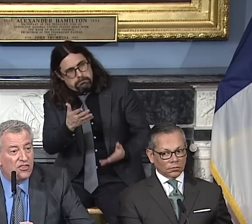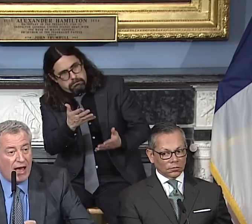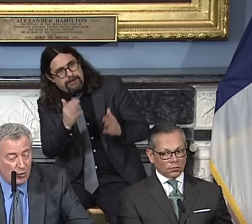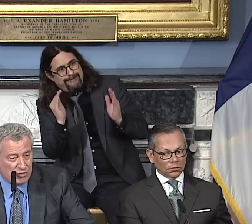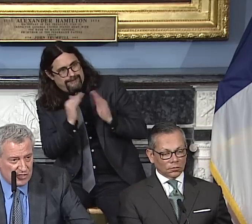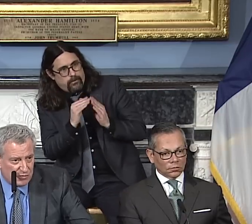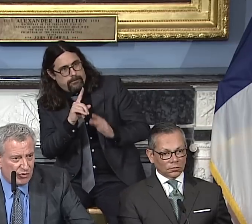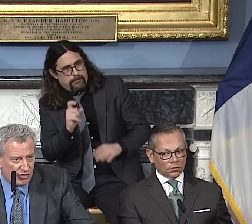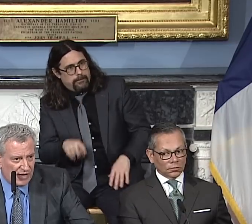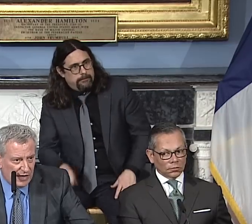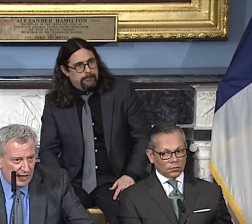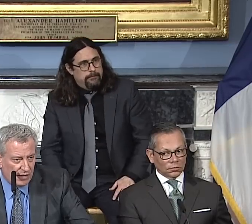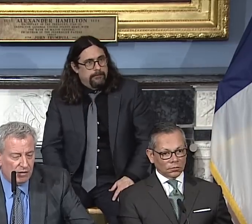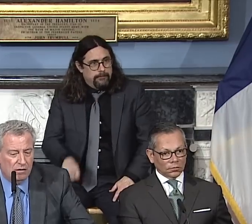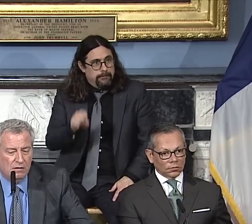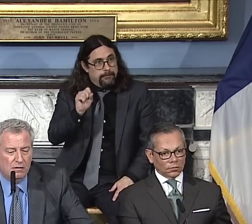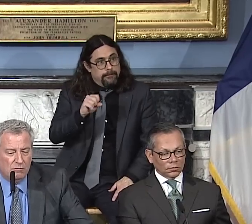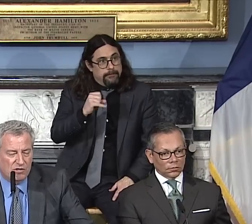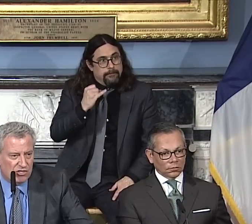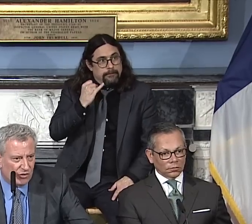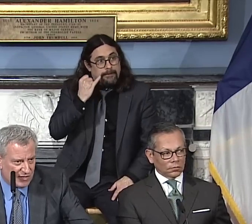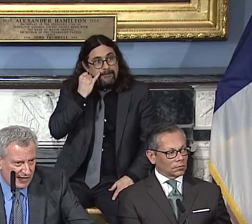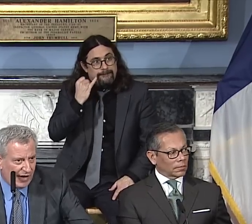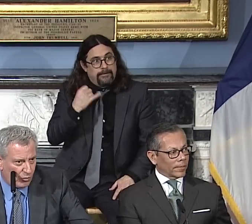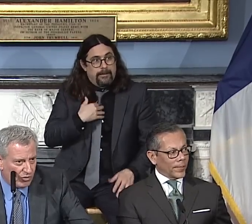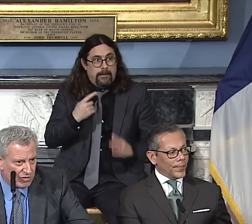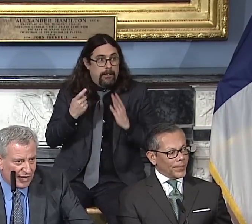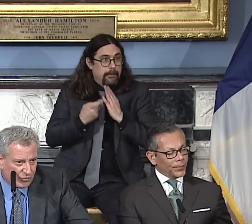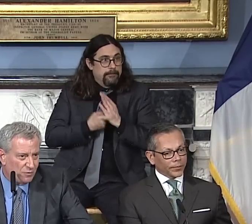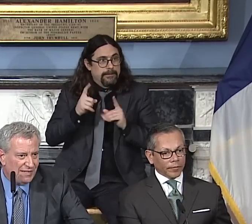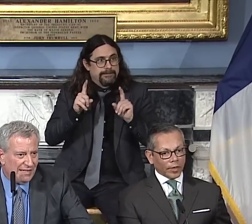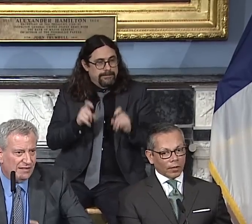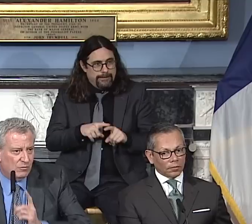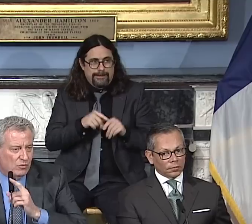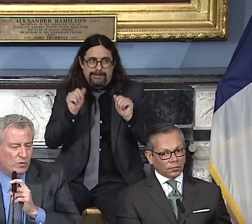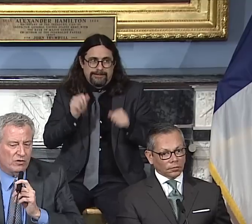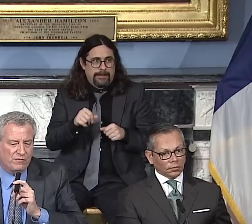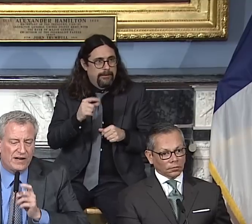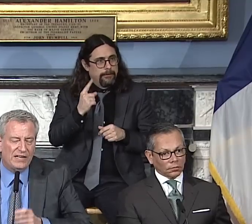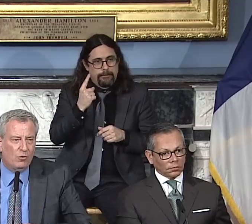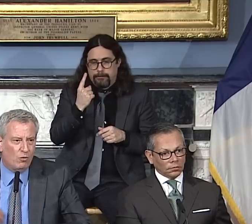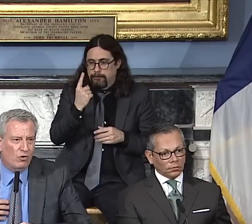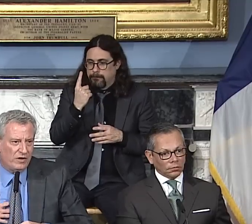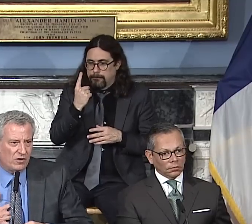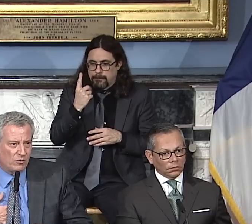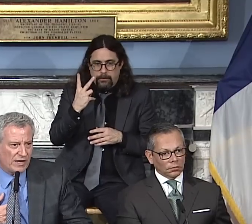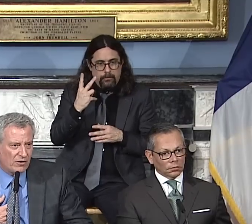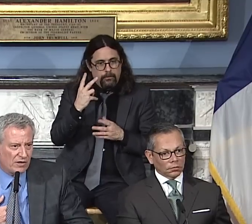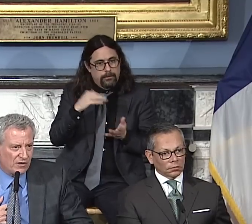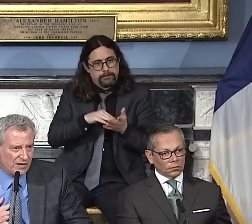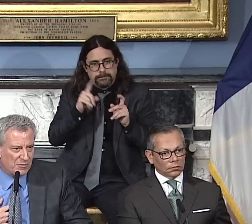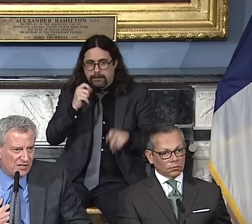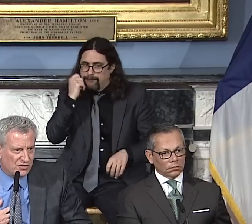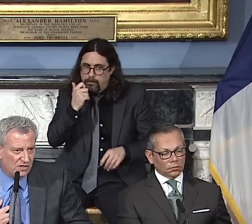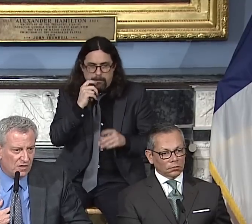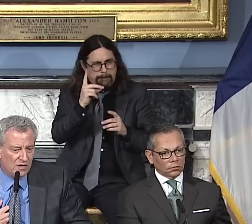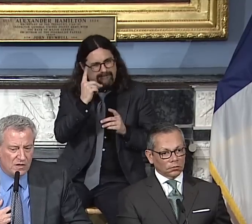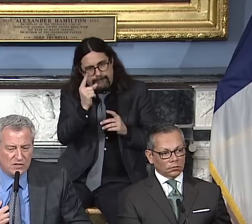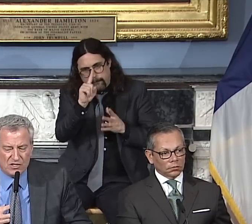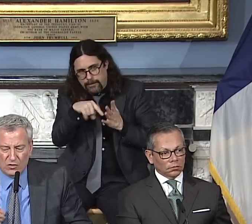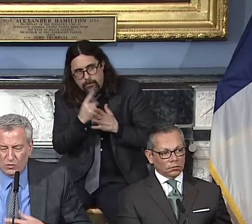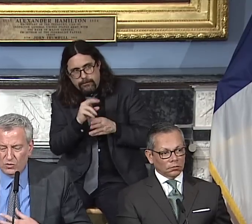again, thousands per day results in hours. That's what we need. We're fighting a war here without enough